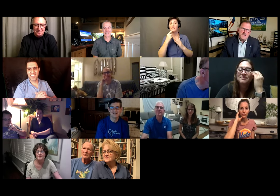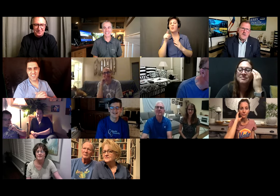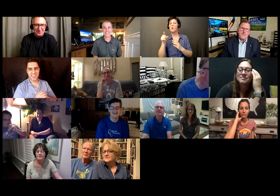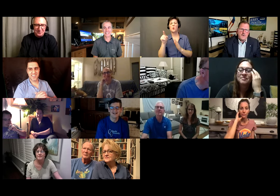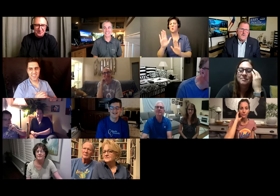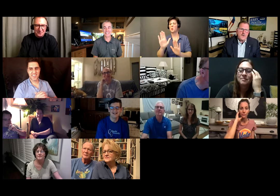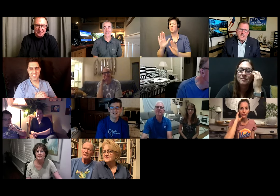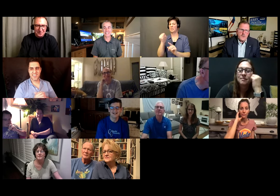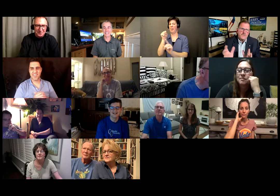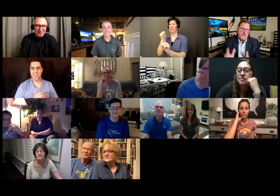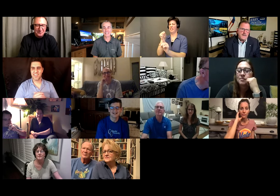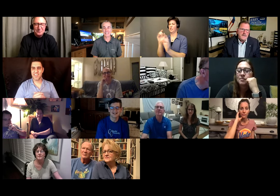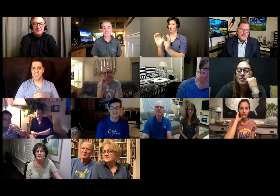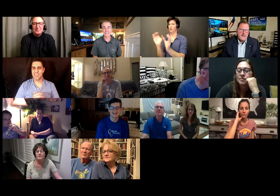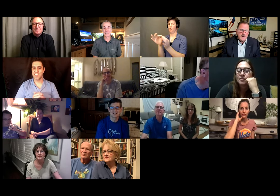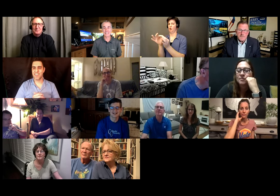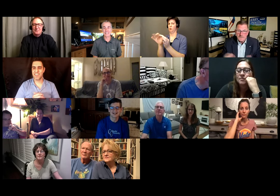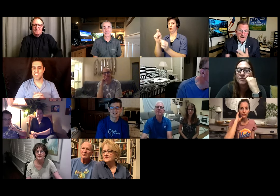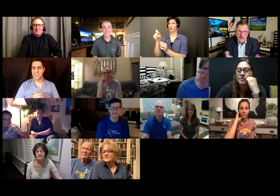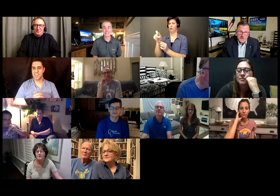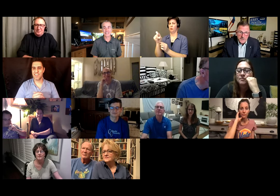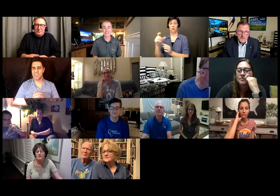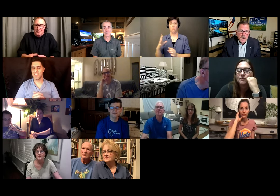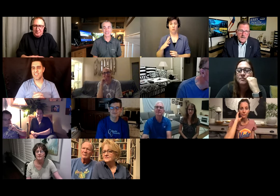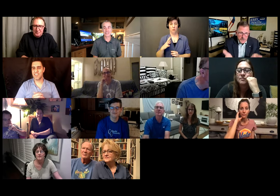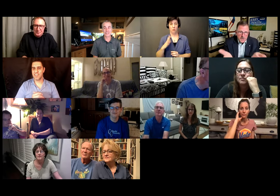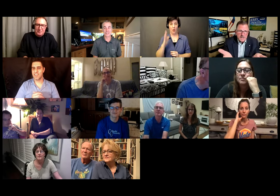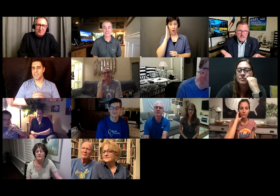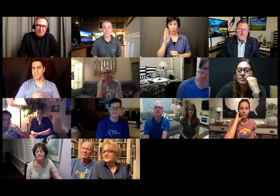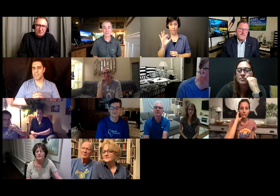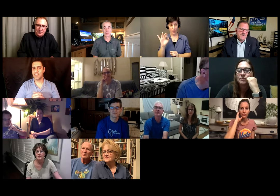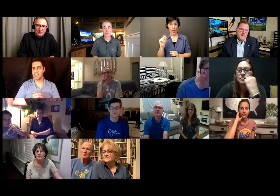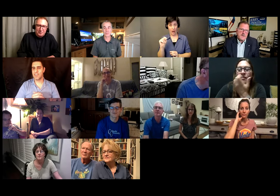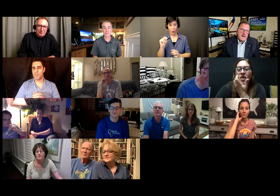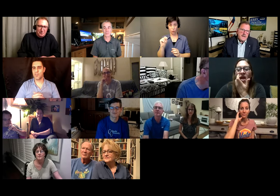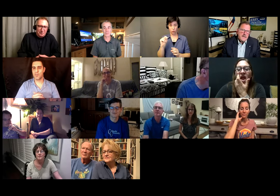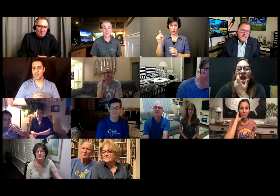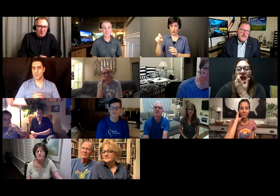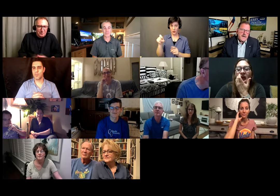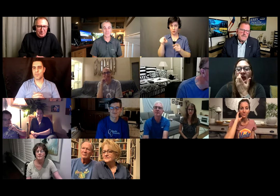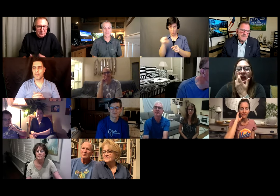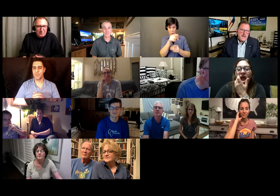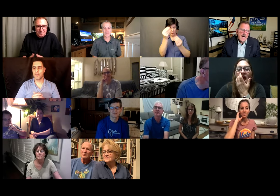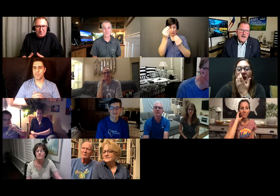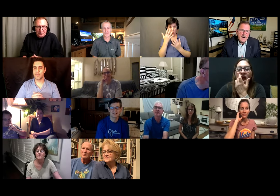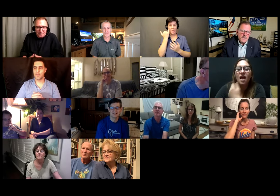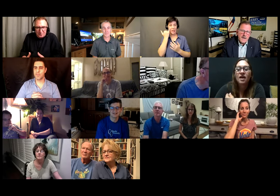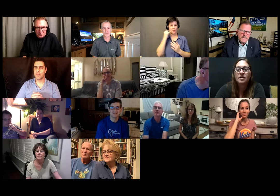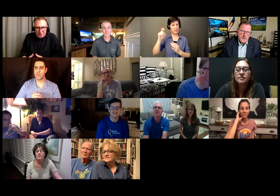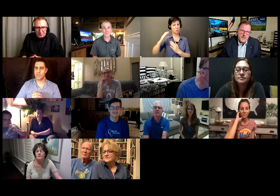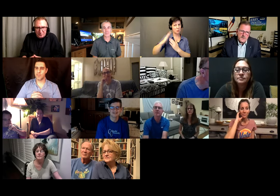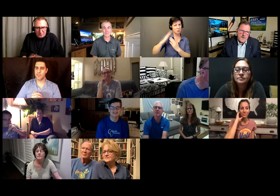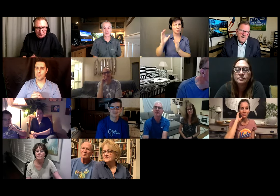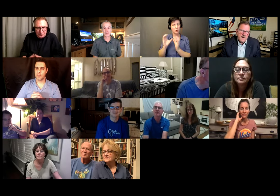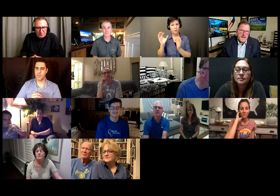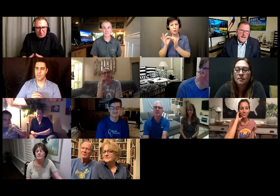certified interpreter in order to use one, well, I'm going to find out if I do or not. And you're going to tell me if I do or not. But I'll have an